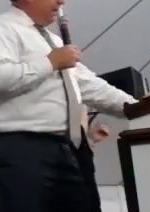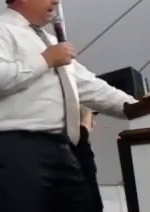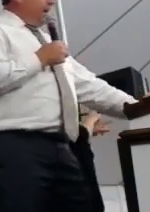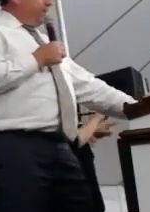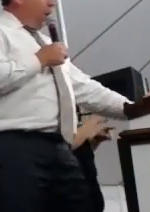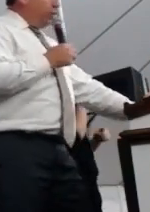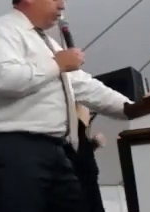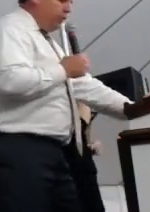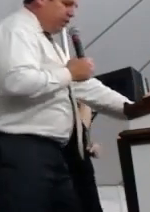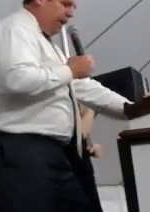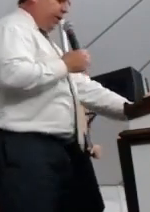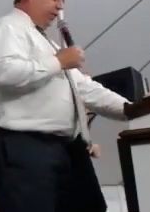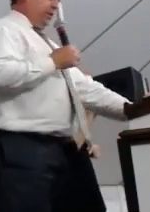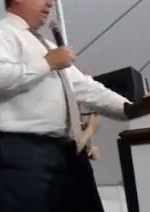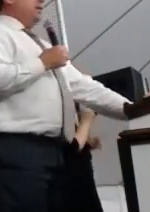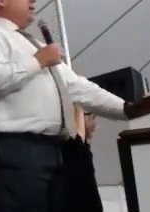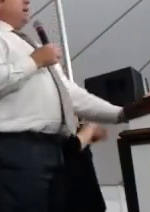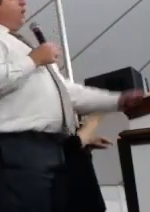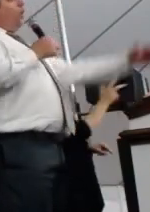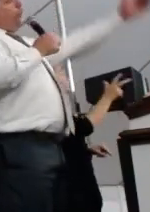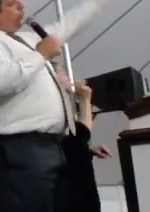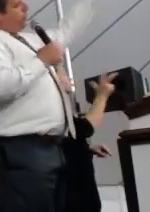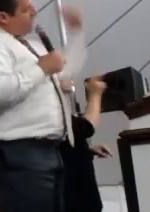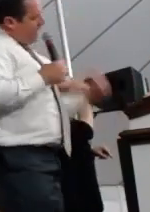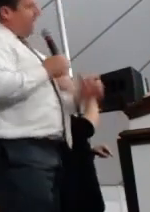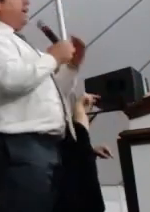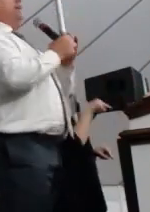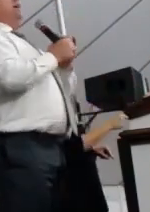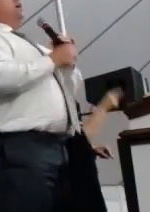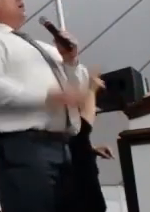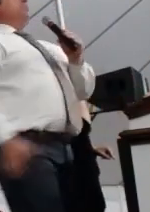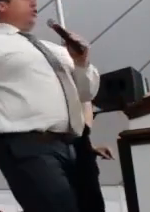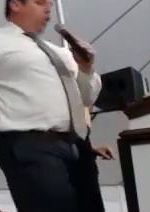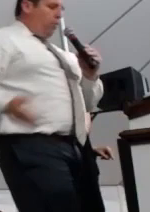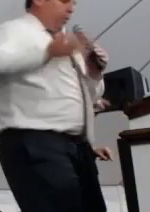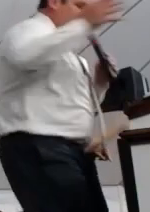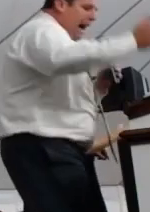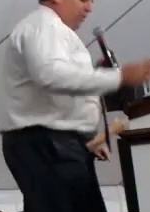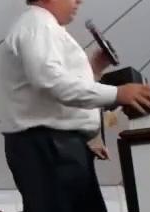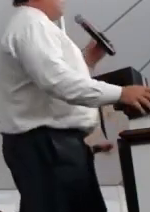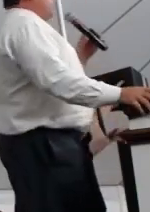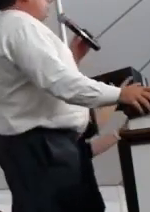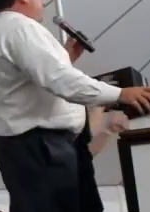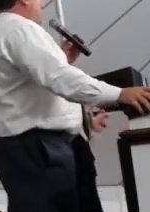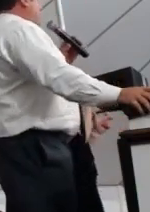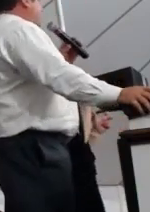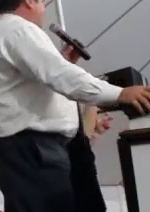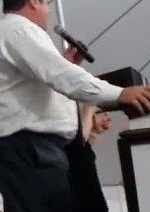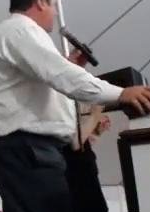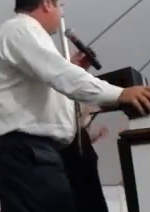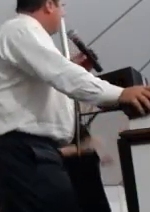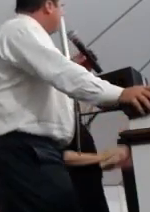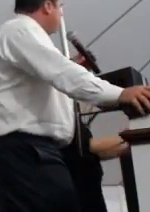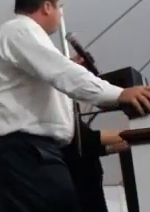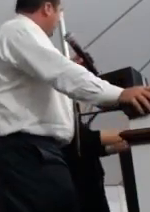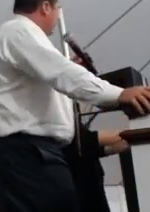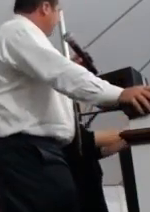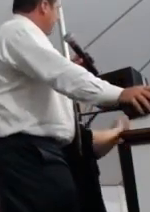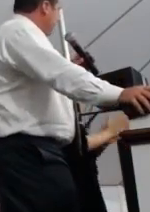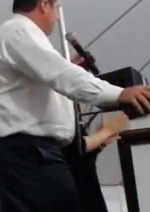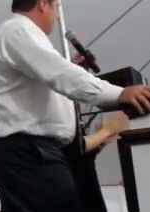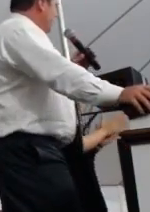Amen. If all you do is hear, if all you do is take in, but you don't put out, you become a Dead Sea.